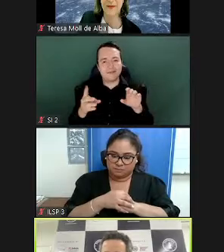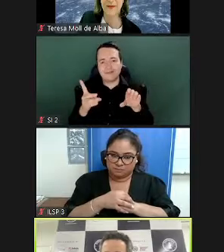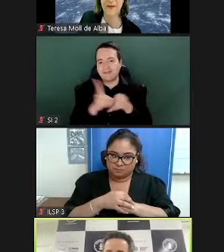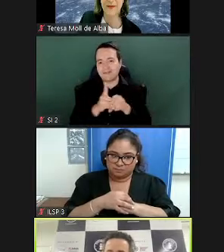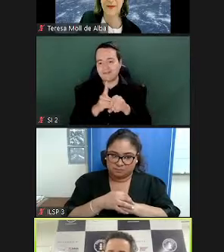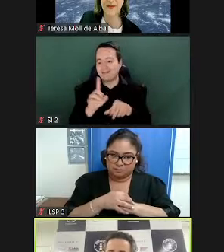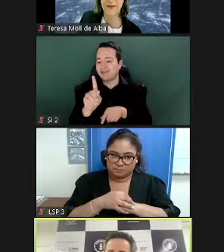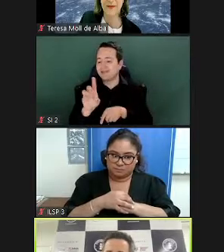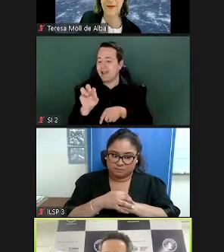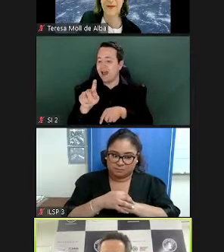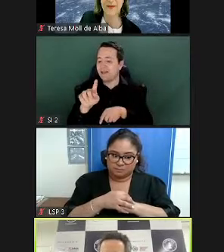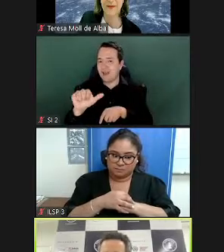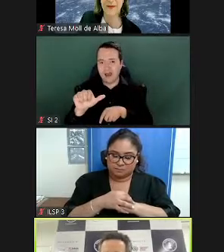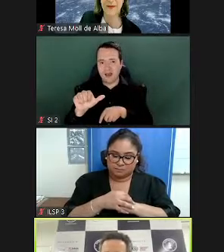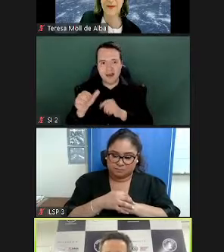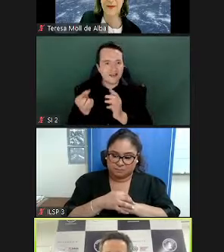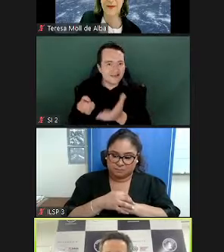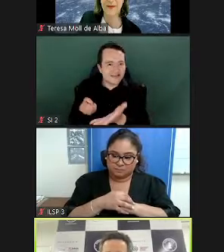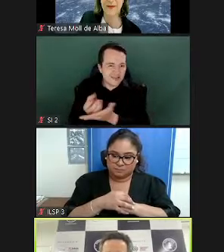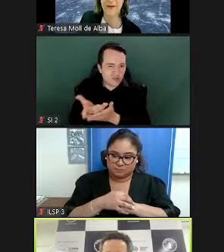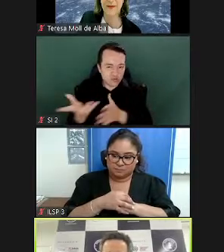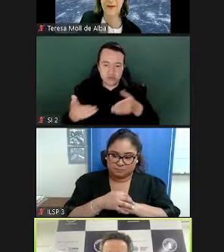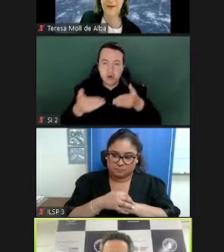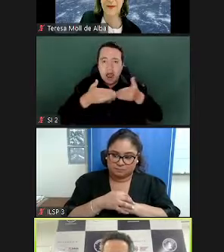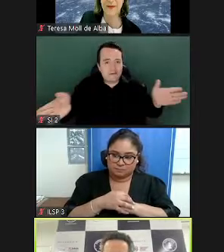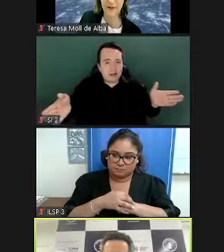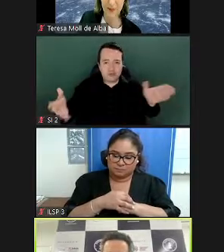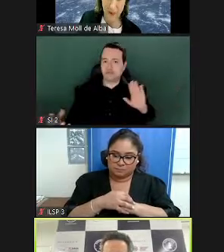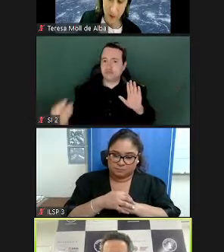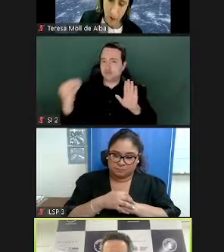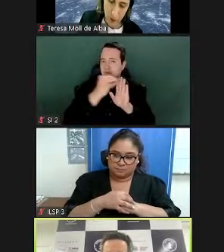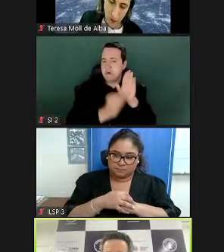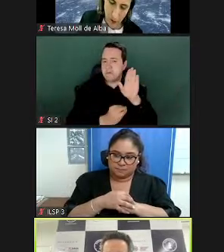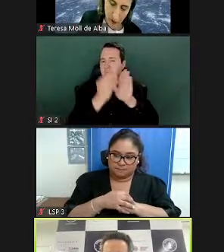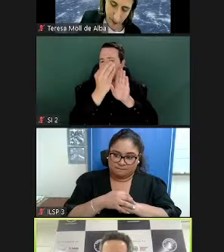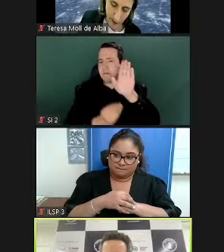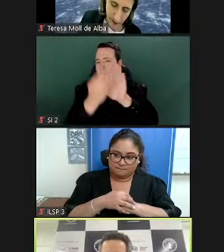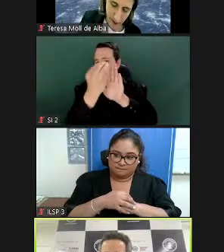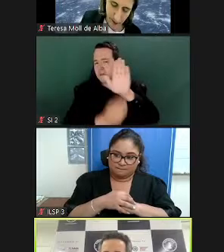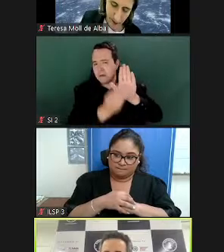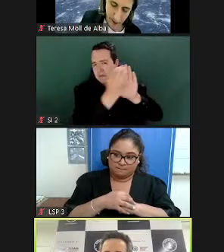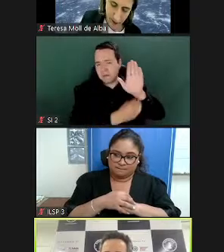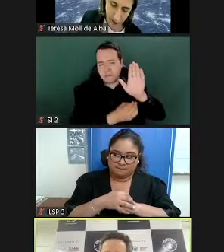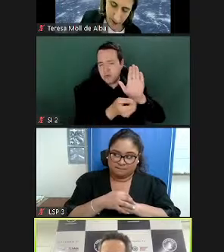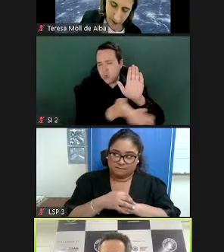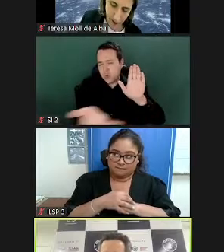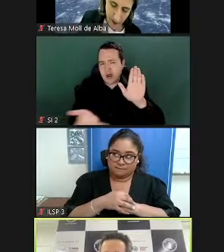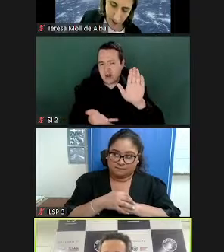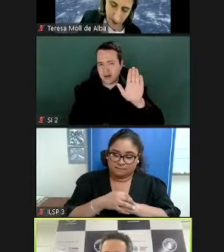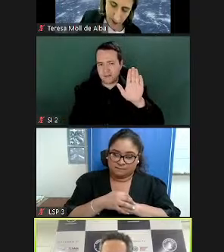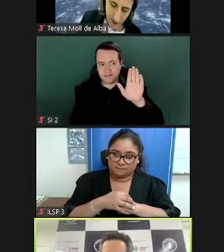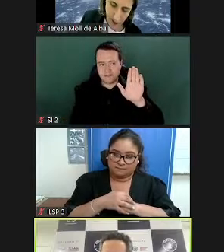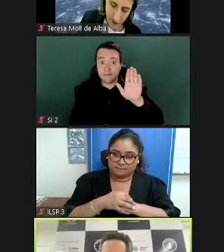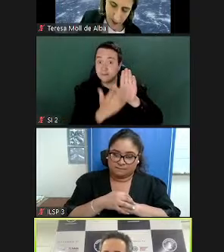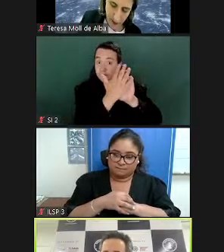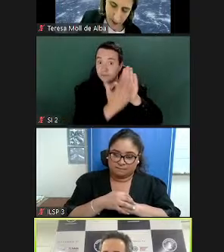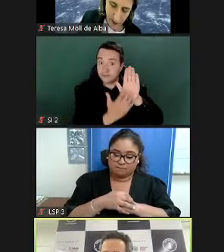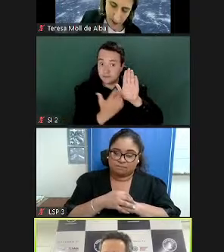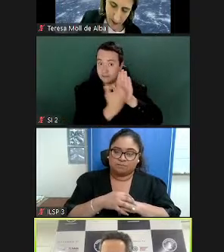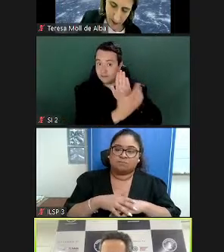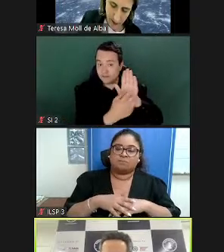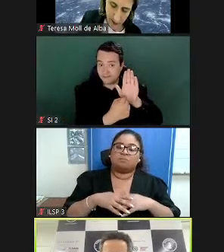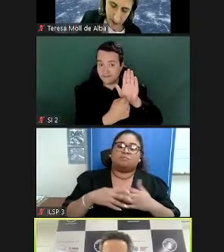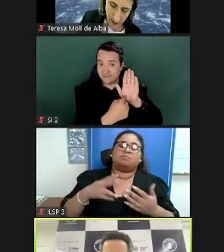and the capacity of interconnecting different sources to get full access to information which is key it looks to